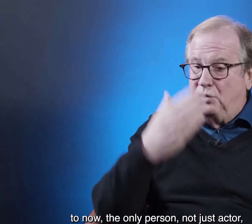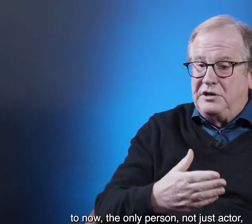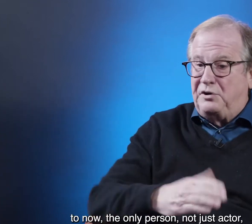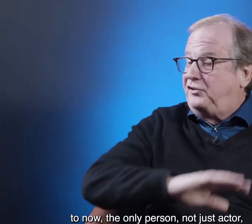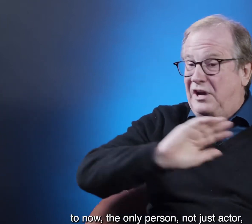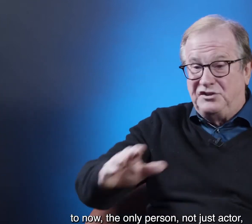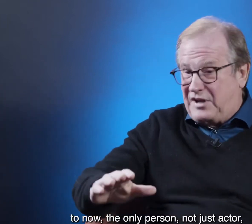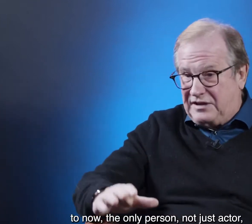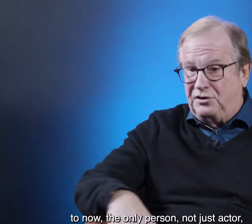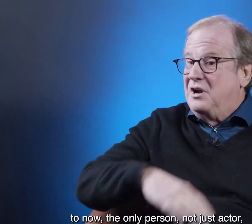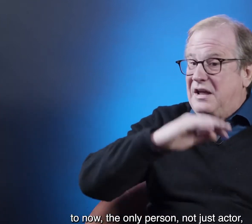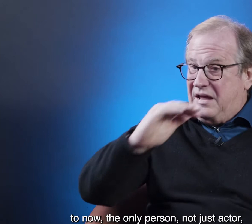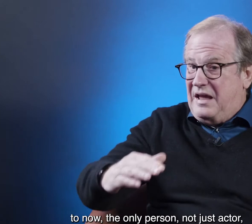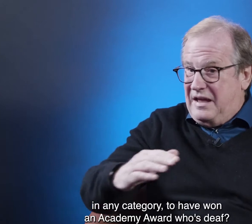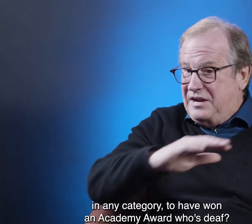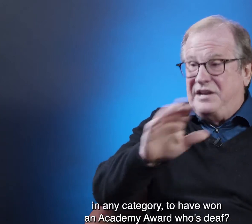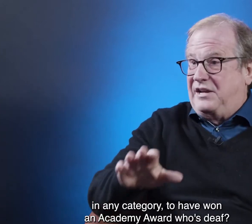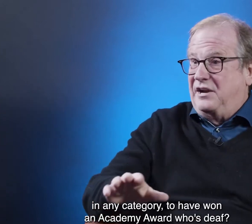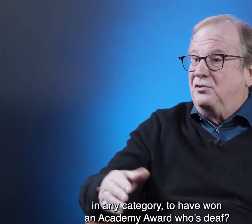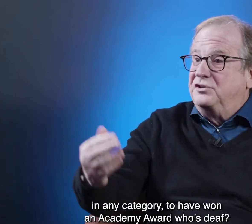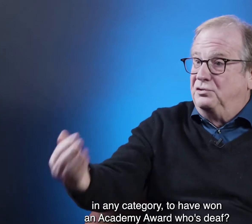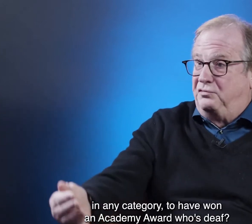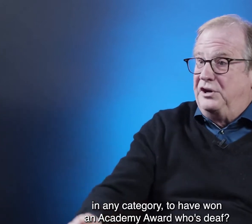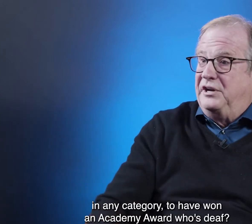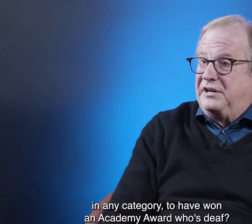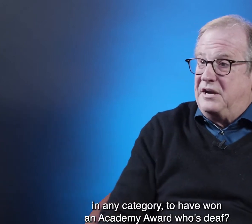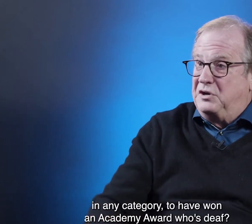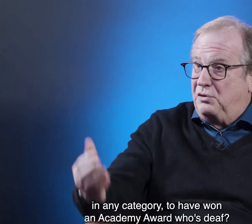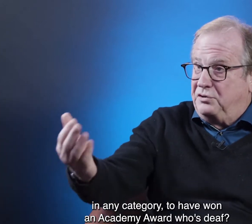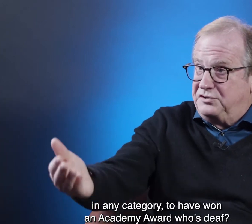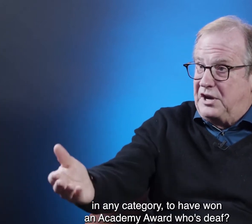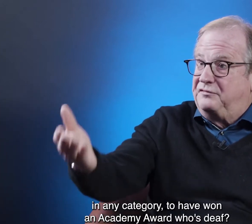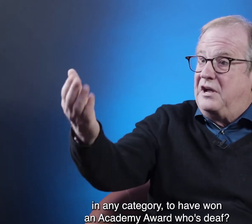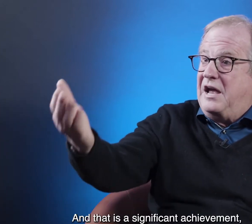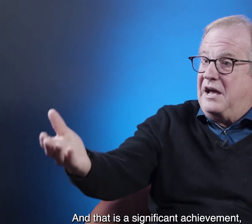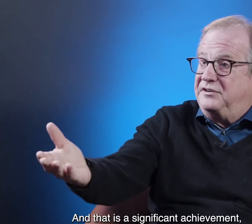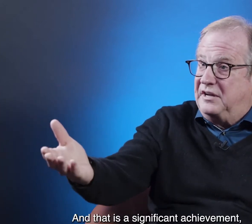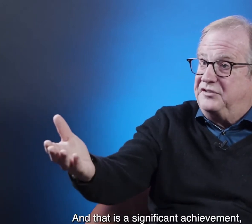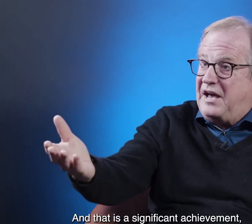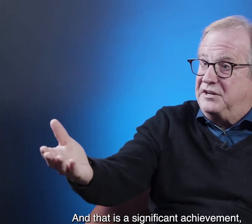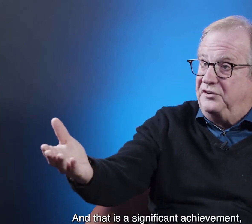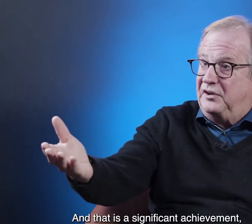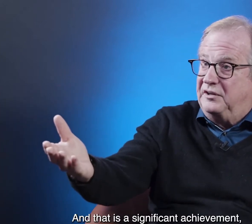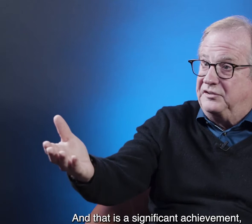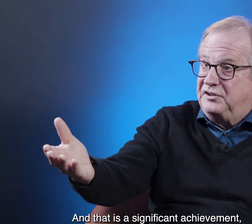only person, not just actor, in any category to have won an Academy Award who's deaf? And that is a